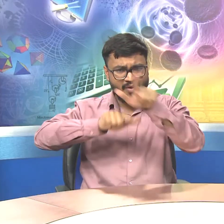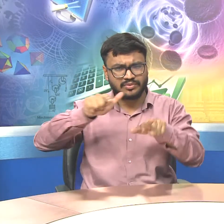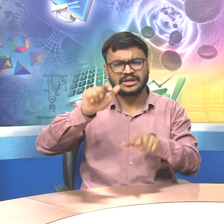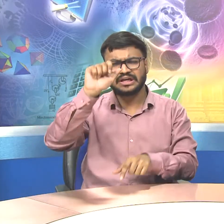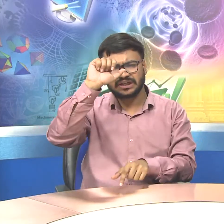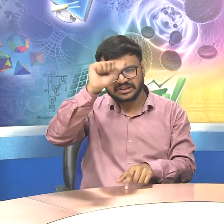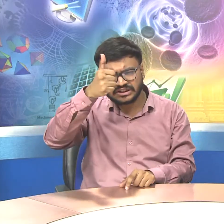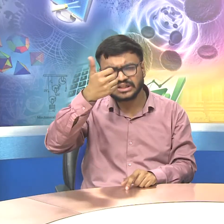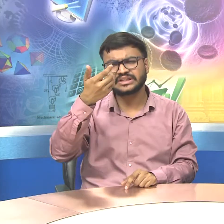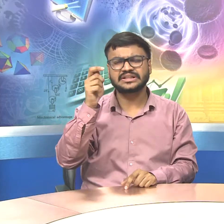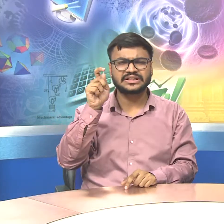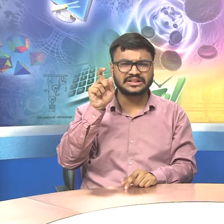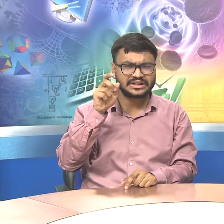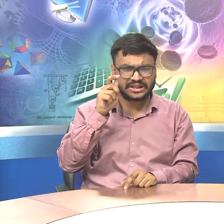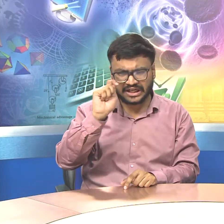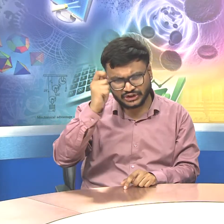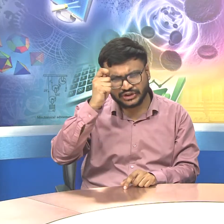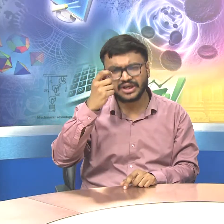and complex sentences.